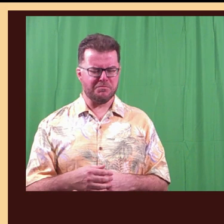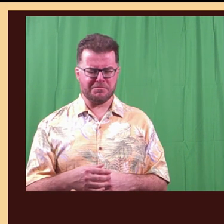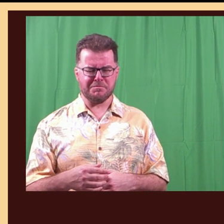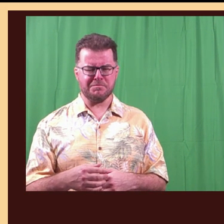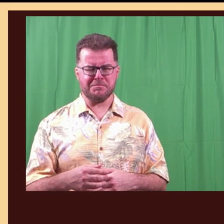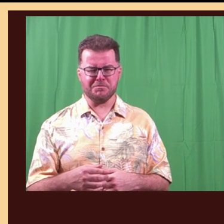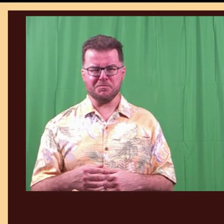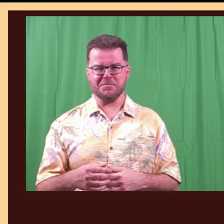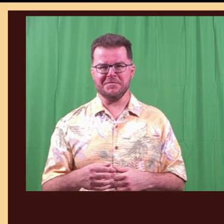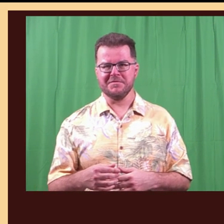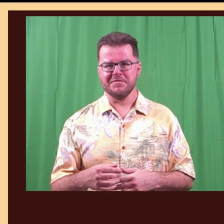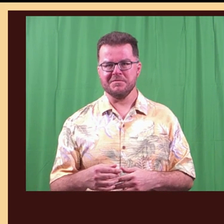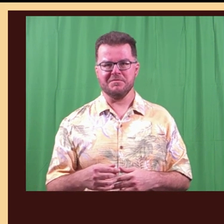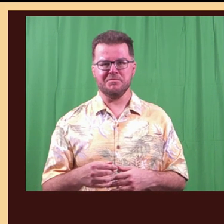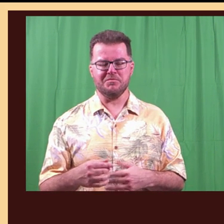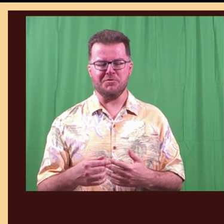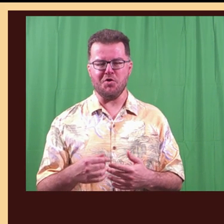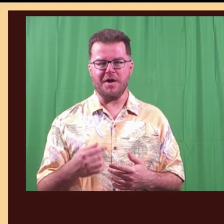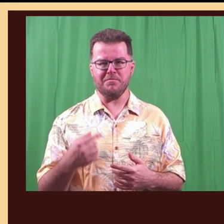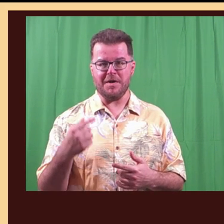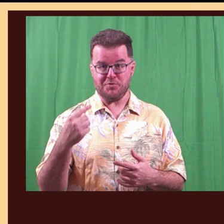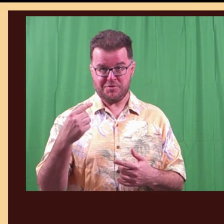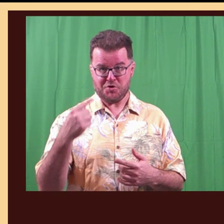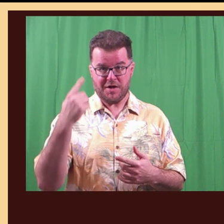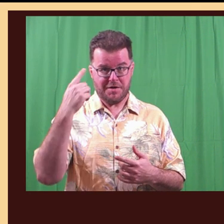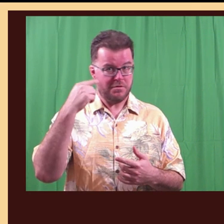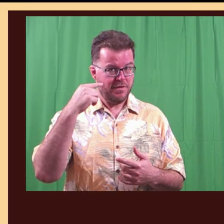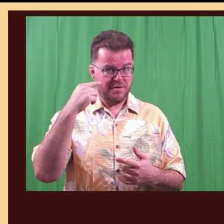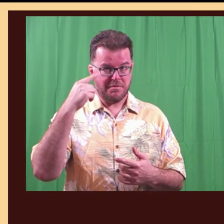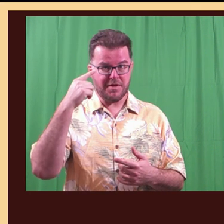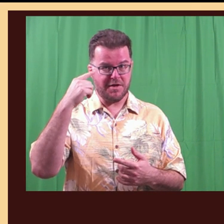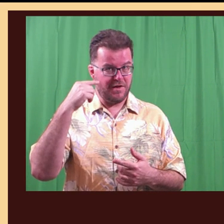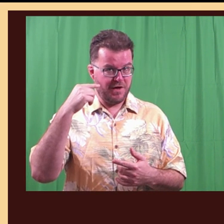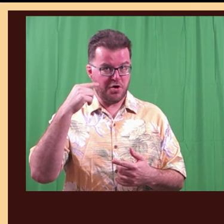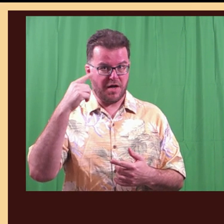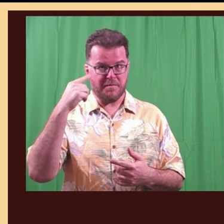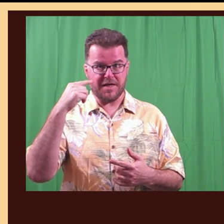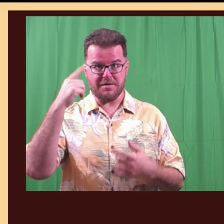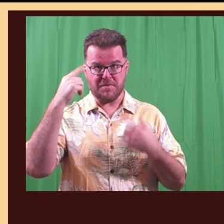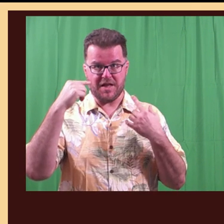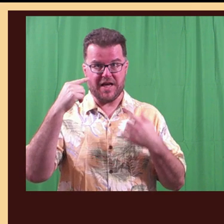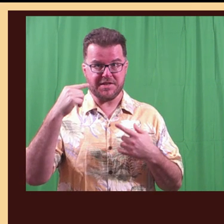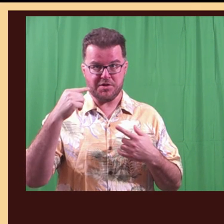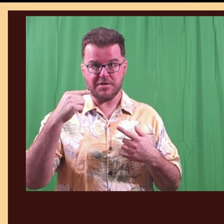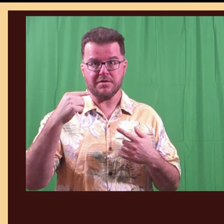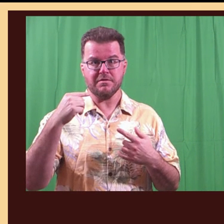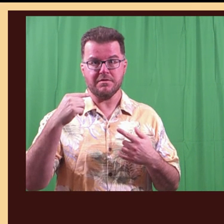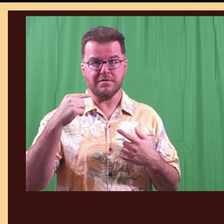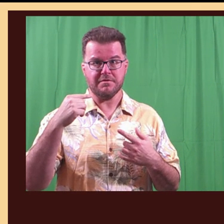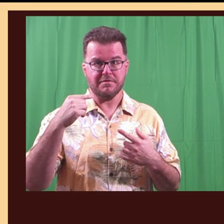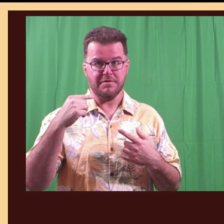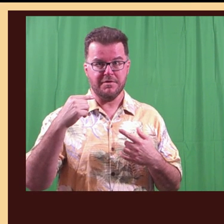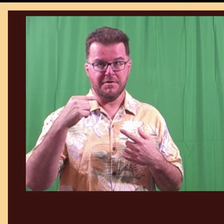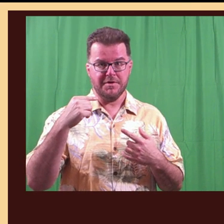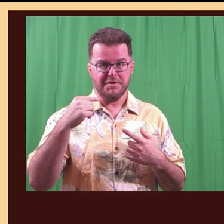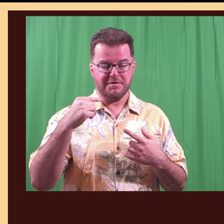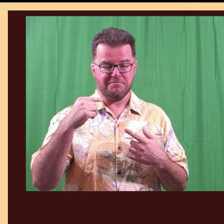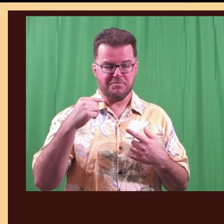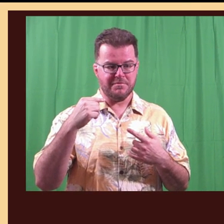Are you smoldering? No, I'm trying to get the glare out of my glasses. It looked like you were smoldering.